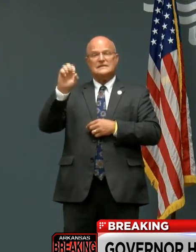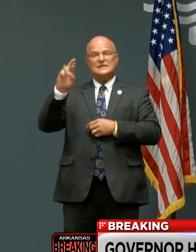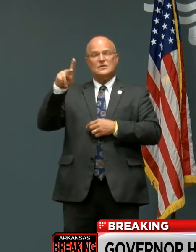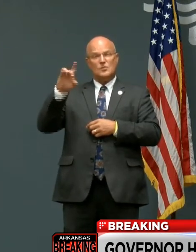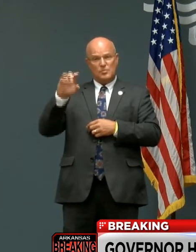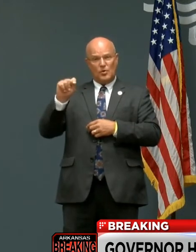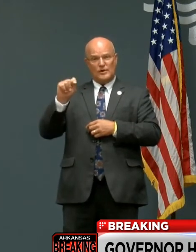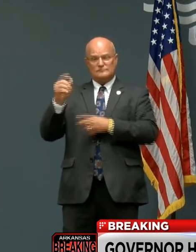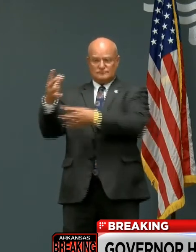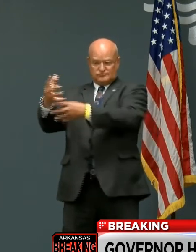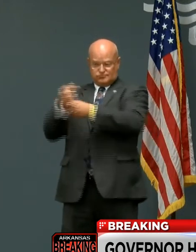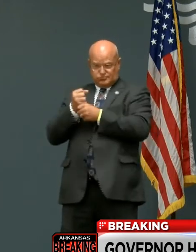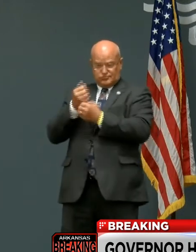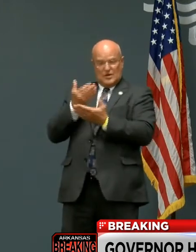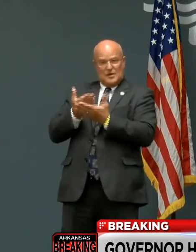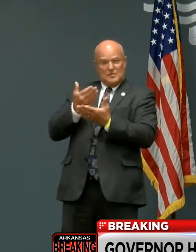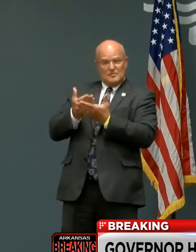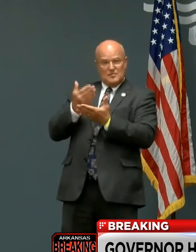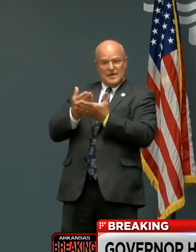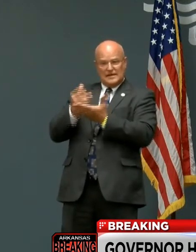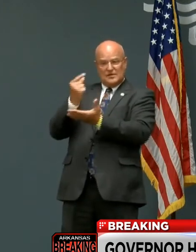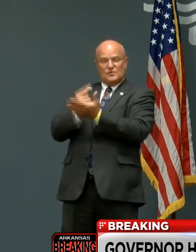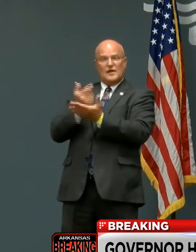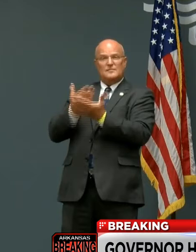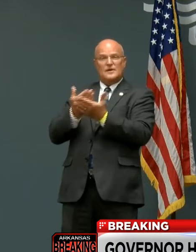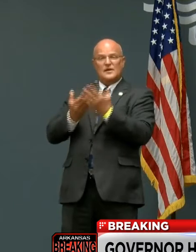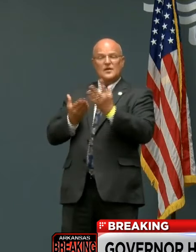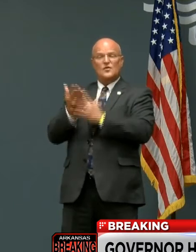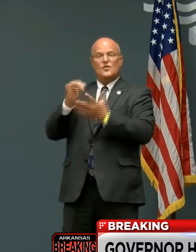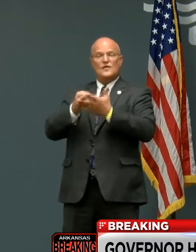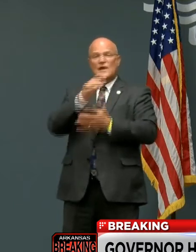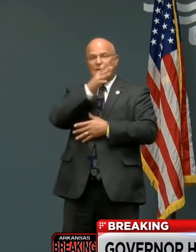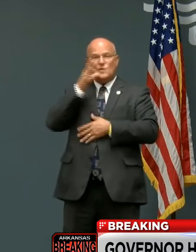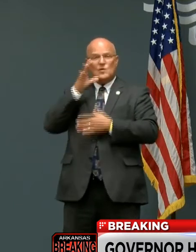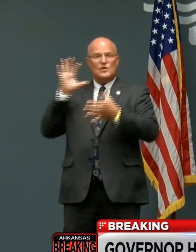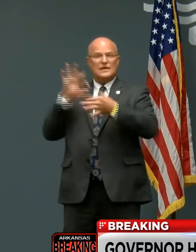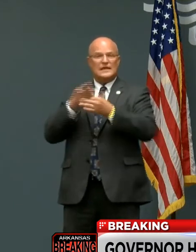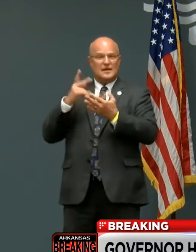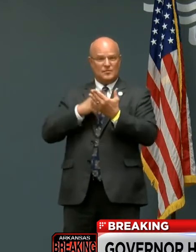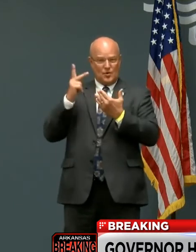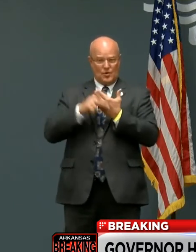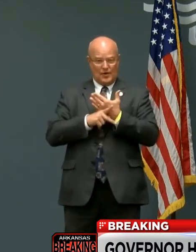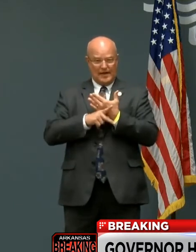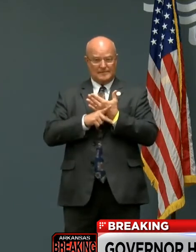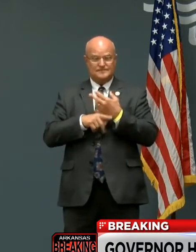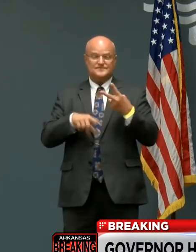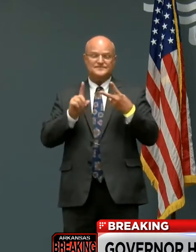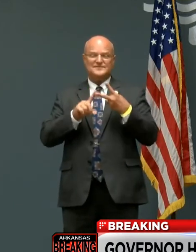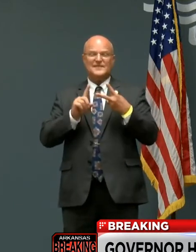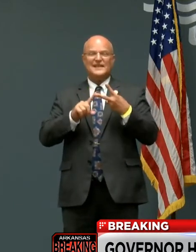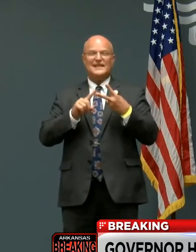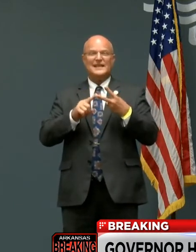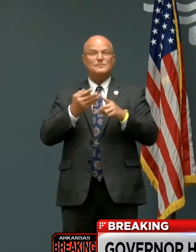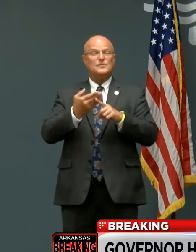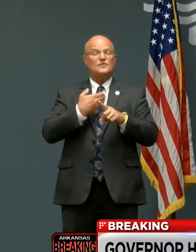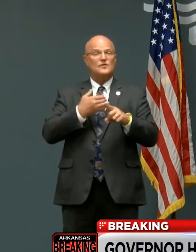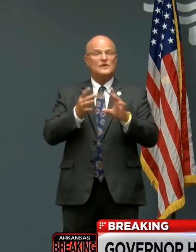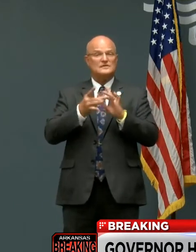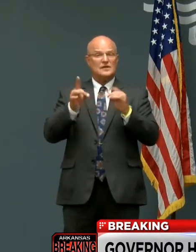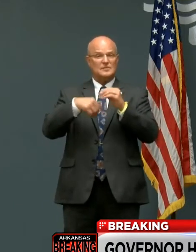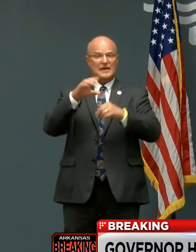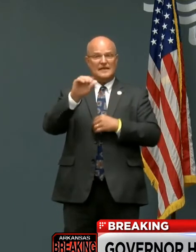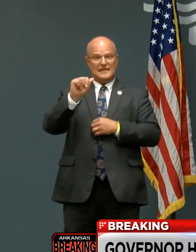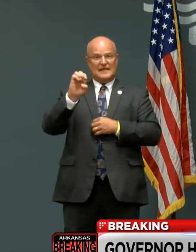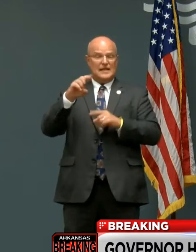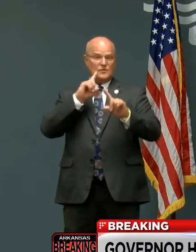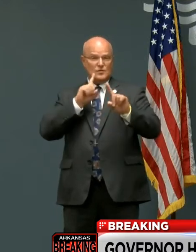be recipients of grants through that Rural Connect grant program. Secondly, before I go to the case